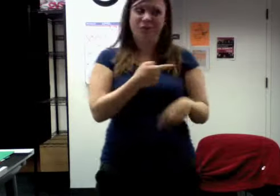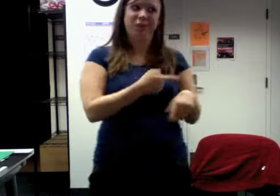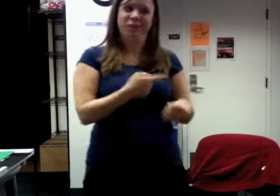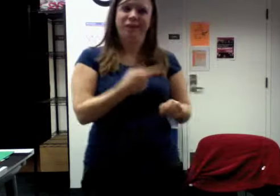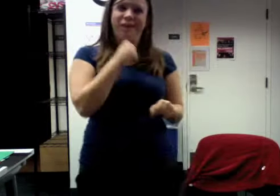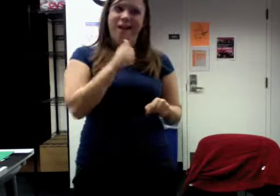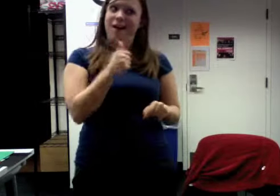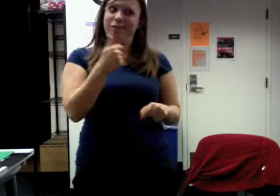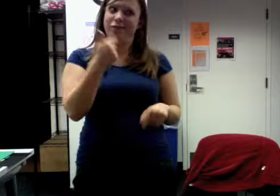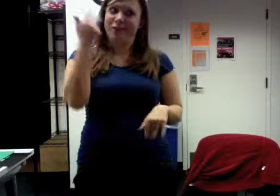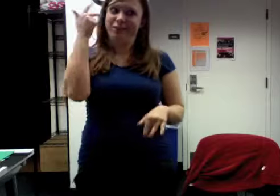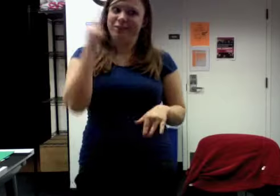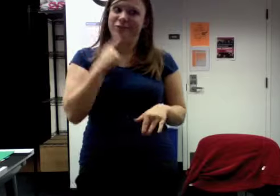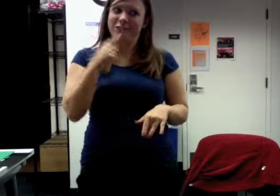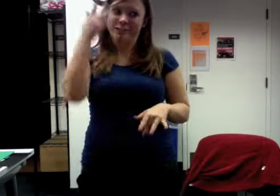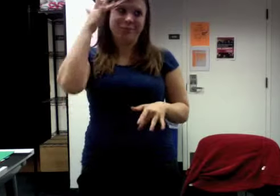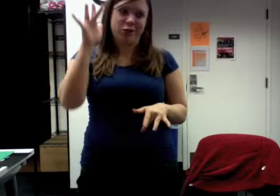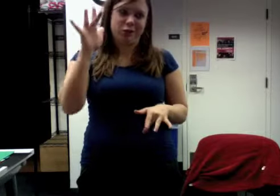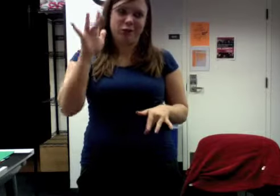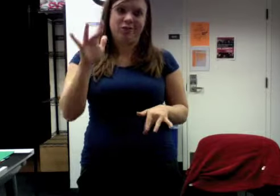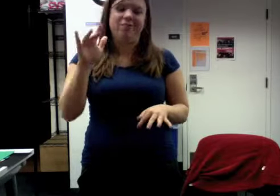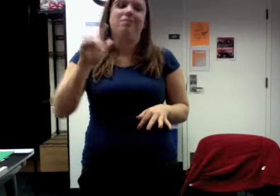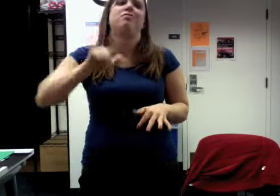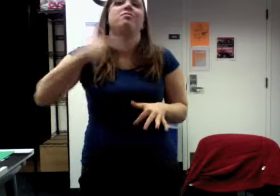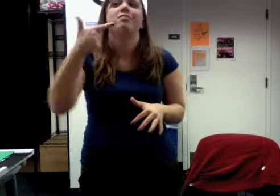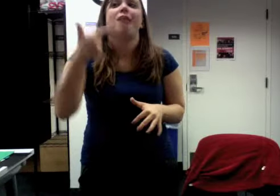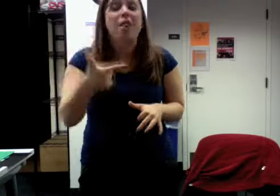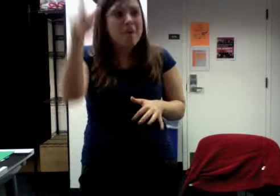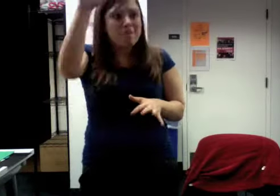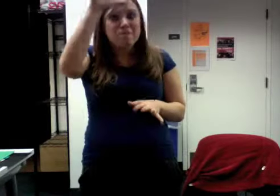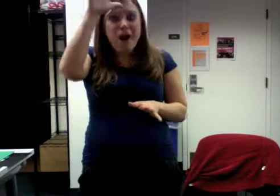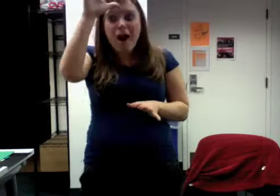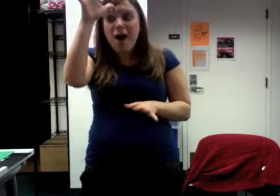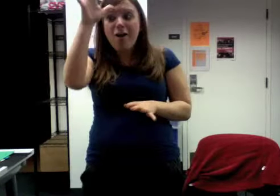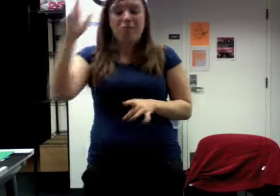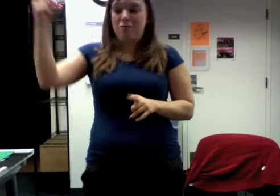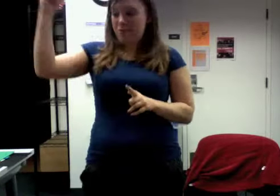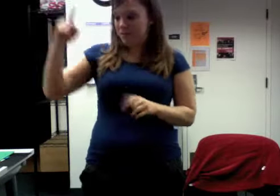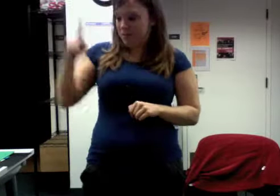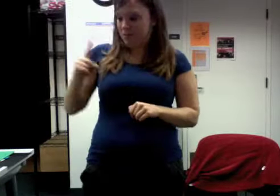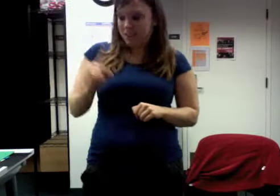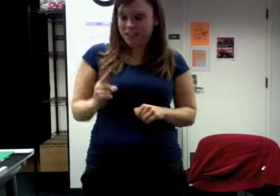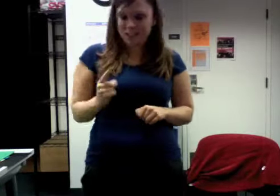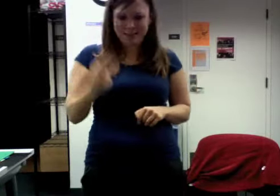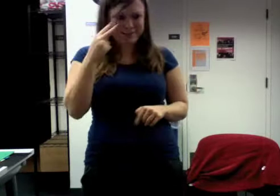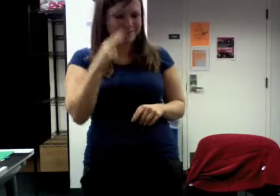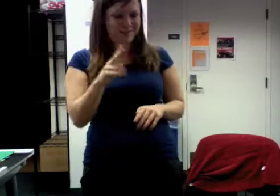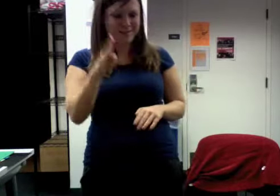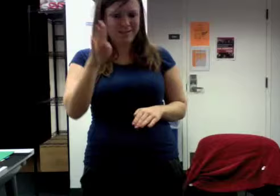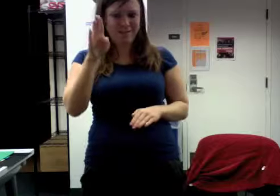father comes down, and there's his wife, and there's his daughter. The beer is spilling all over the place. He goes, what happened? So he gets the whole story, and he goes,